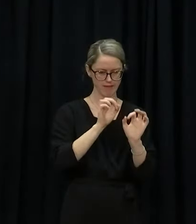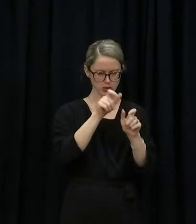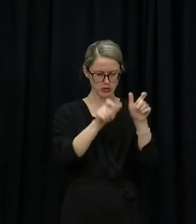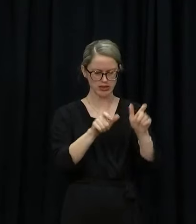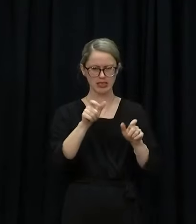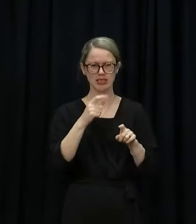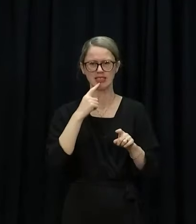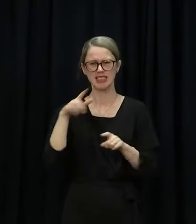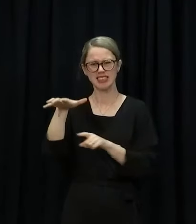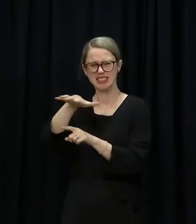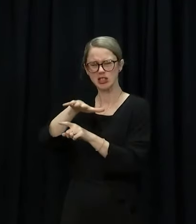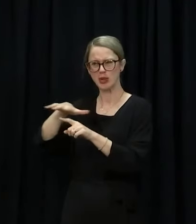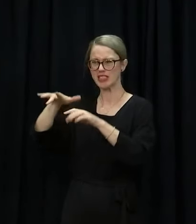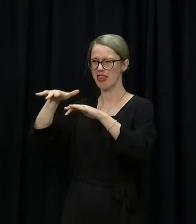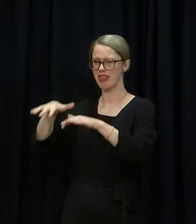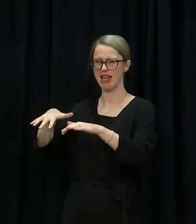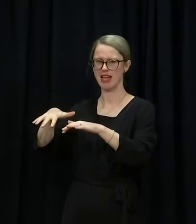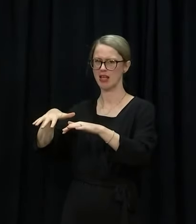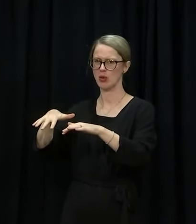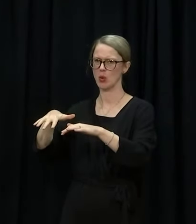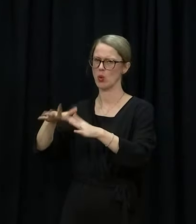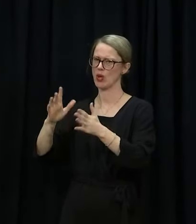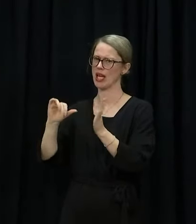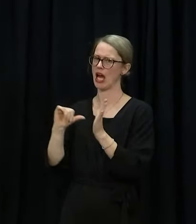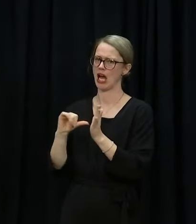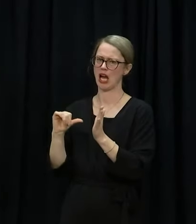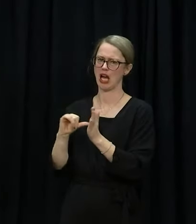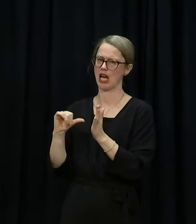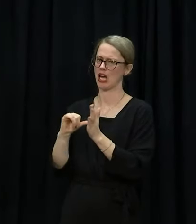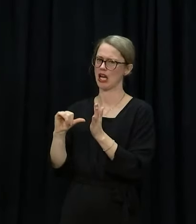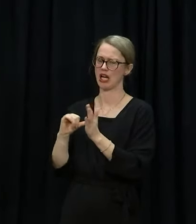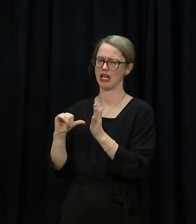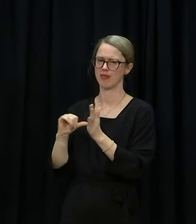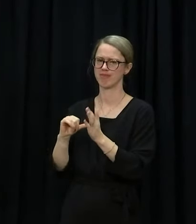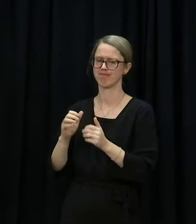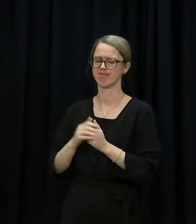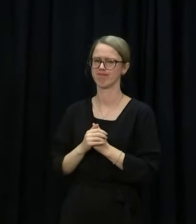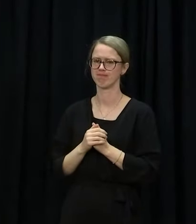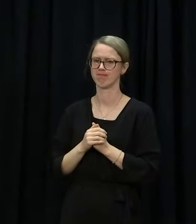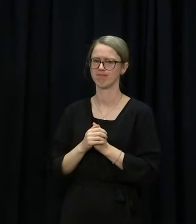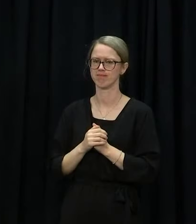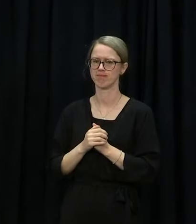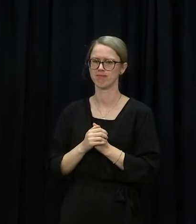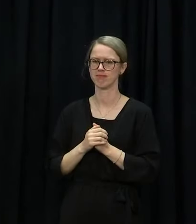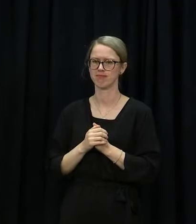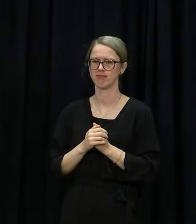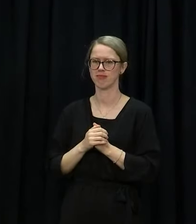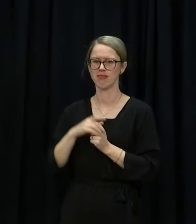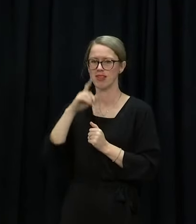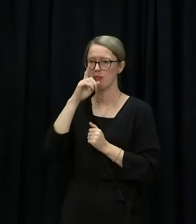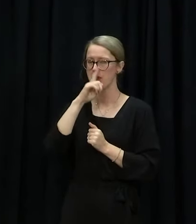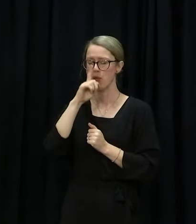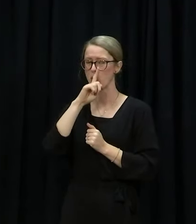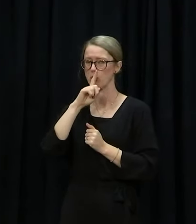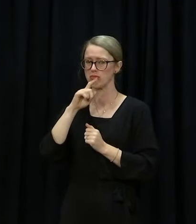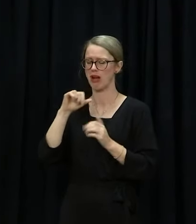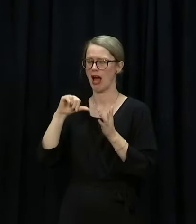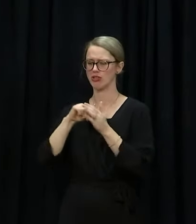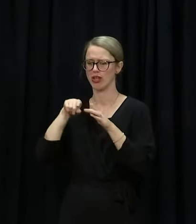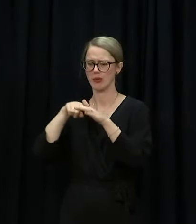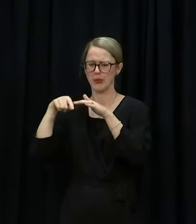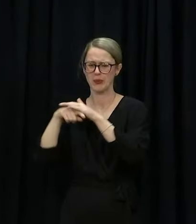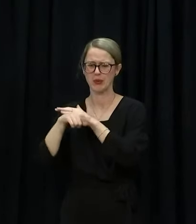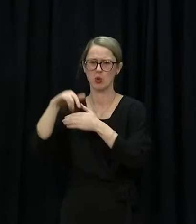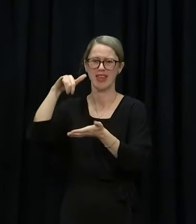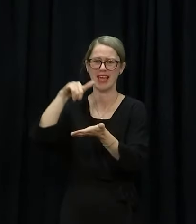that the situation on the ground is incredibly difficult. People are struggling to get to Kabul airport. We